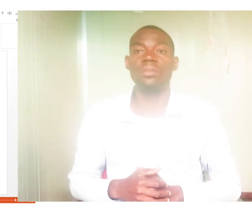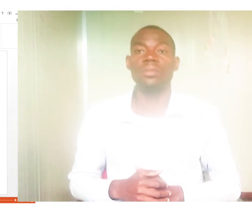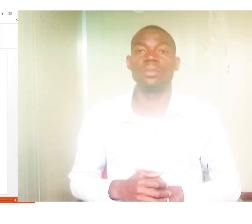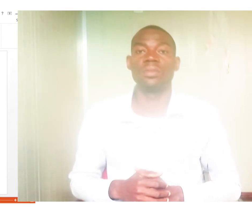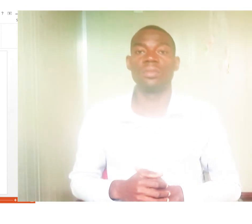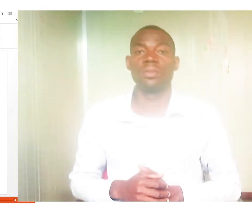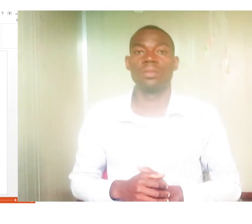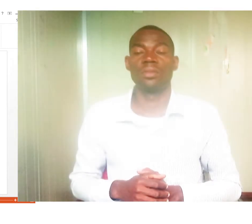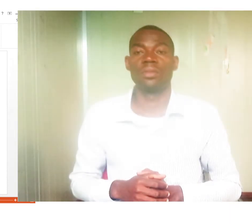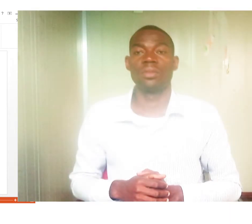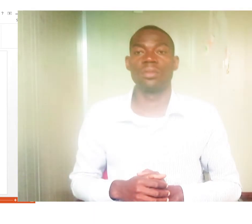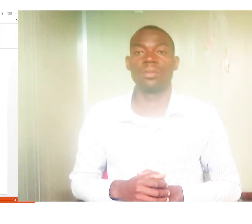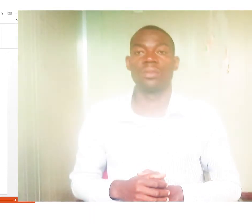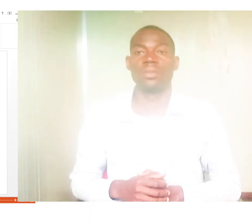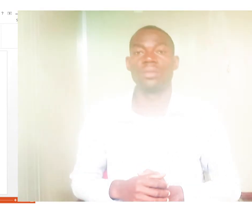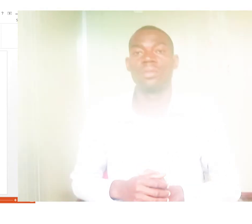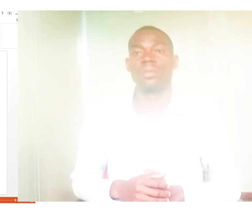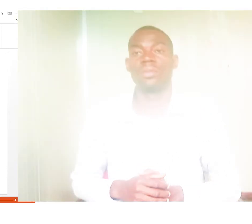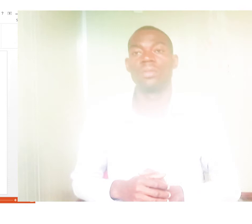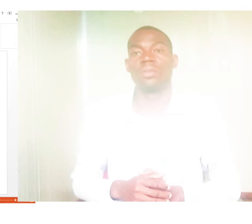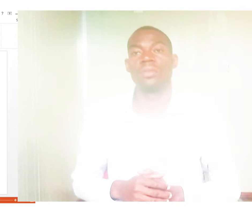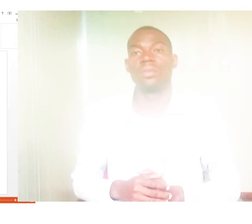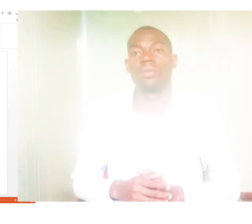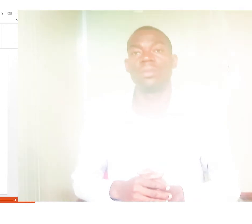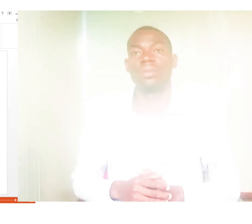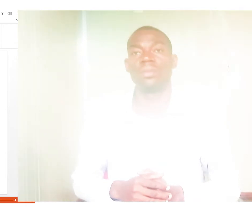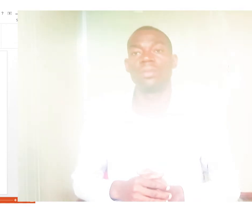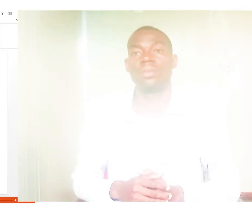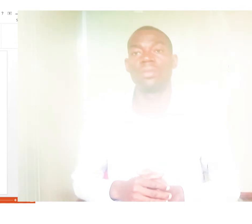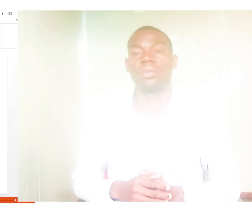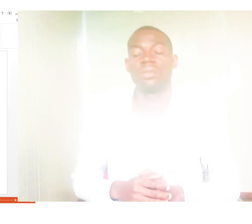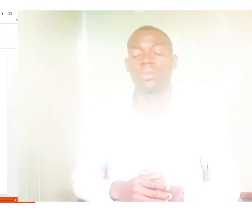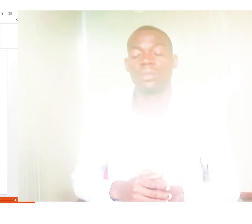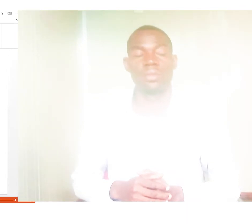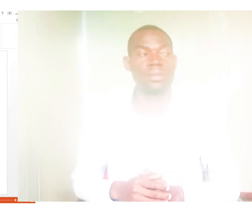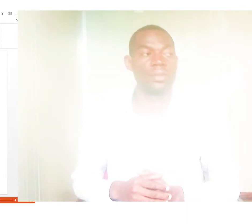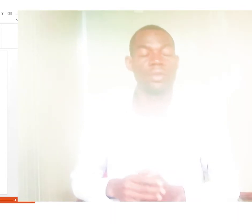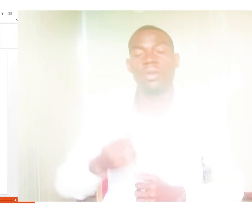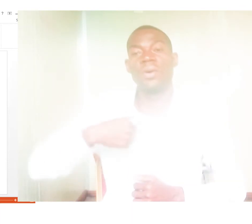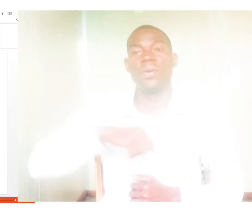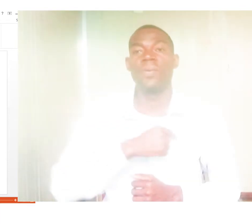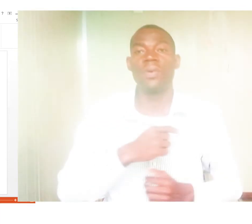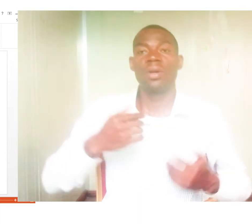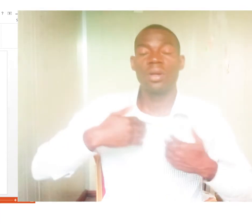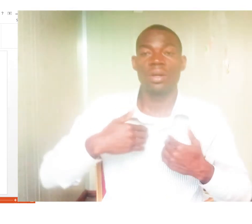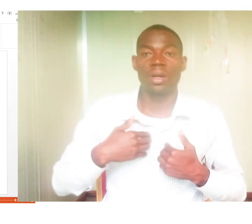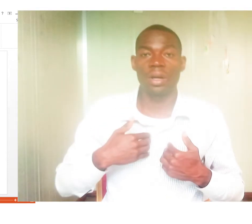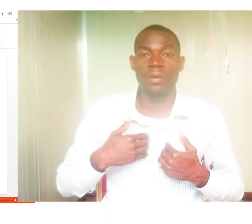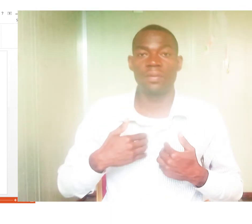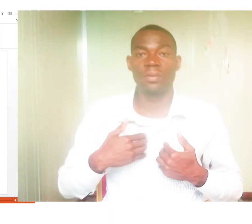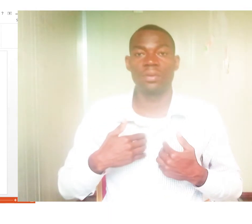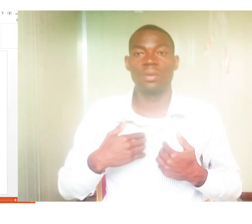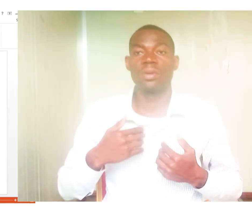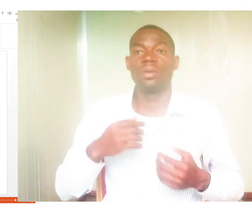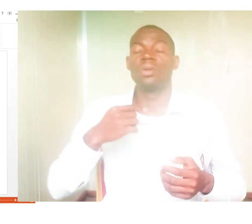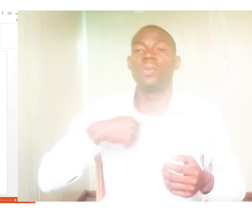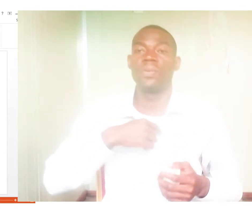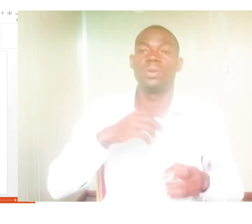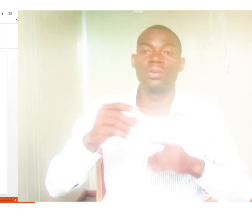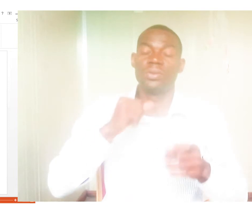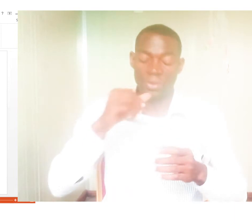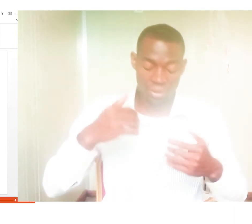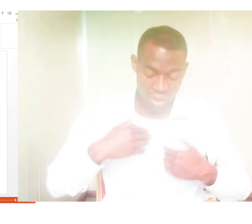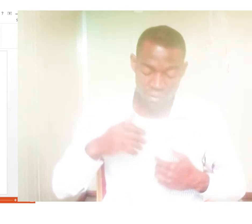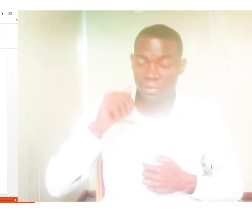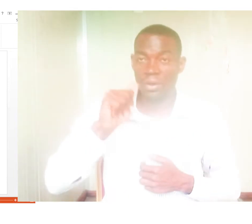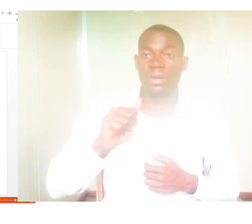deaf students in humanities and not science programs. So they do not have a choice. Even if